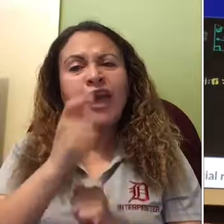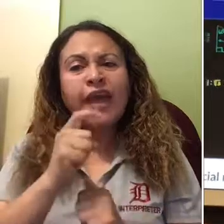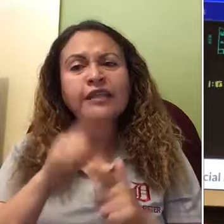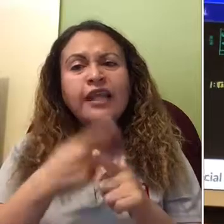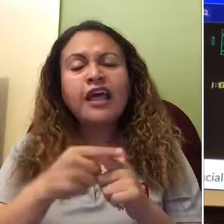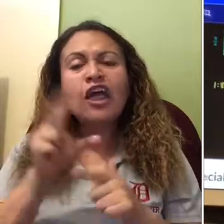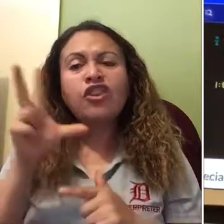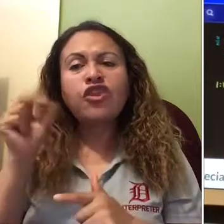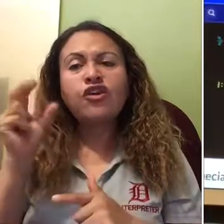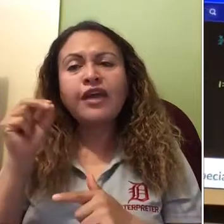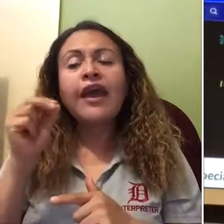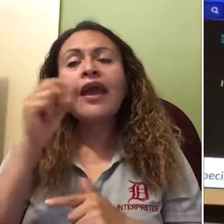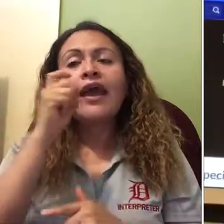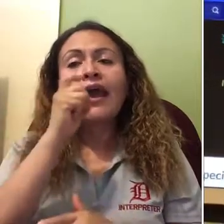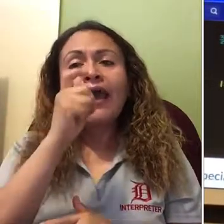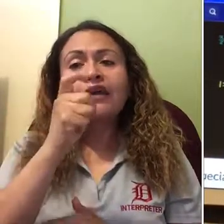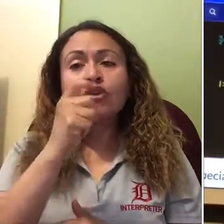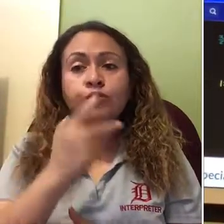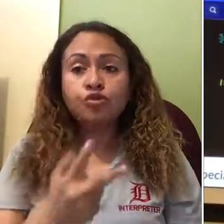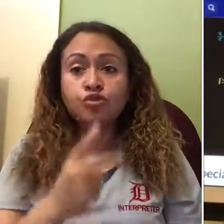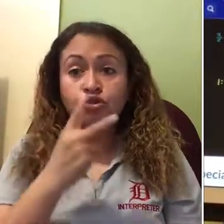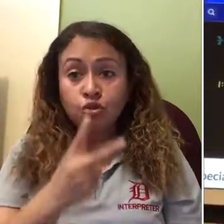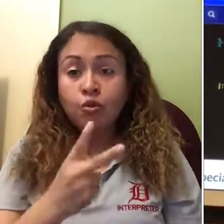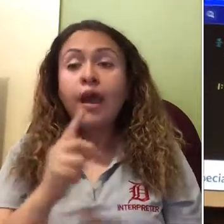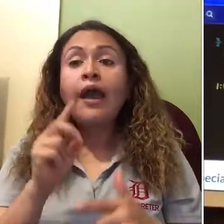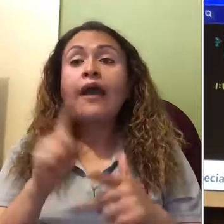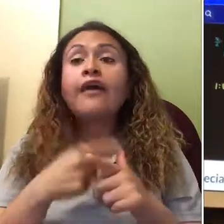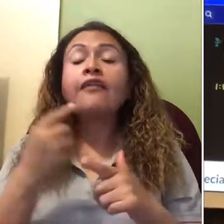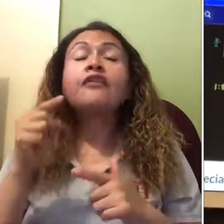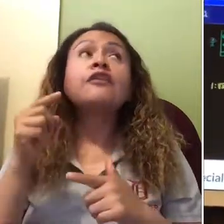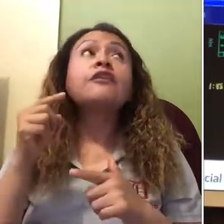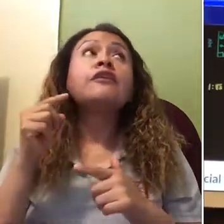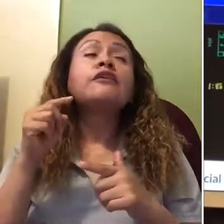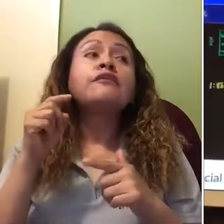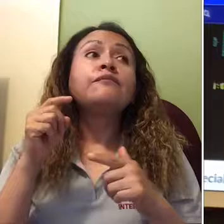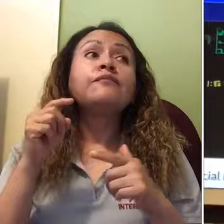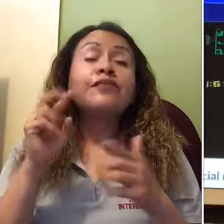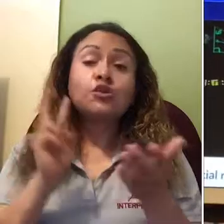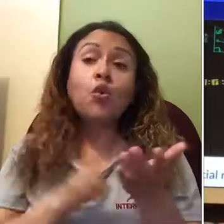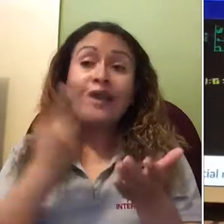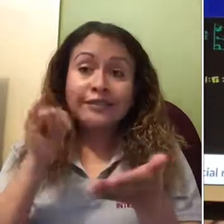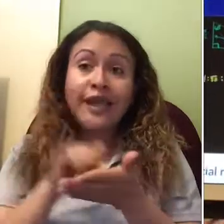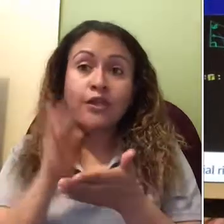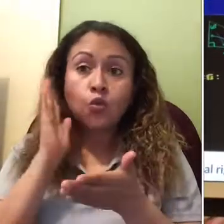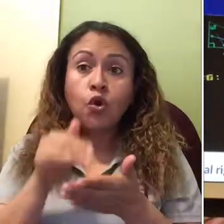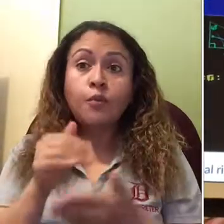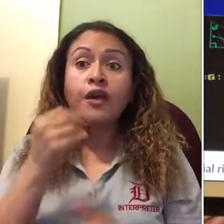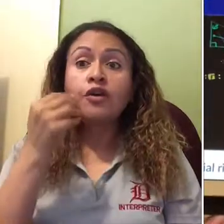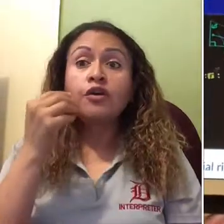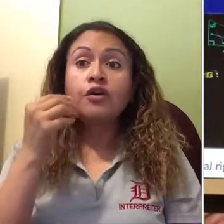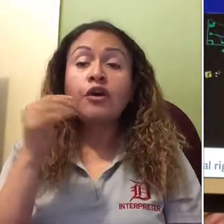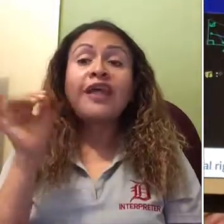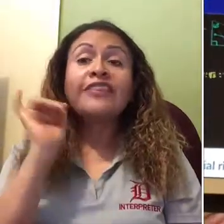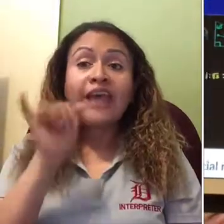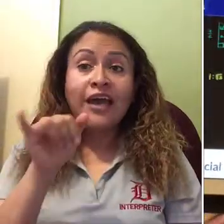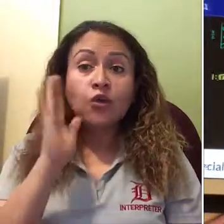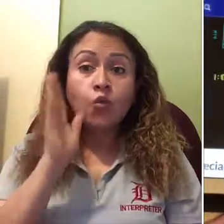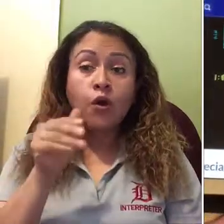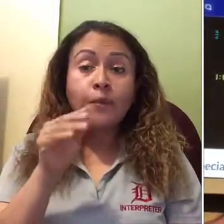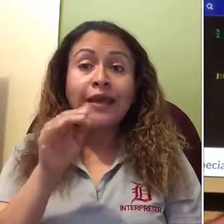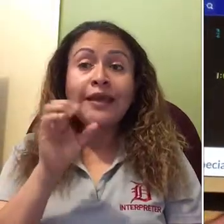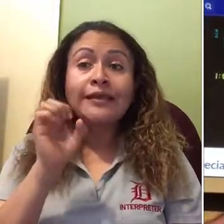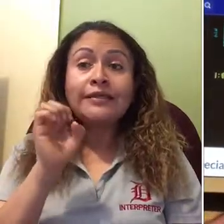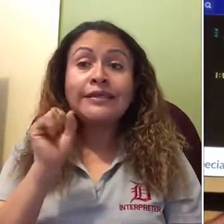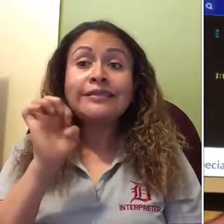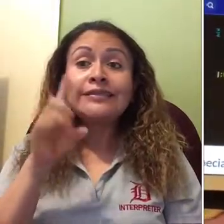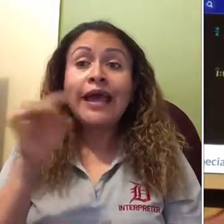30-degree side is x over 2. But if the 30-degree side is 1, then this is going to be twice that. So it's going to be 2. This right here is the side